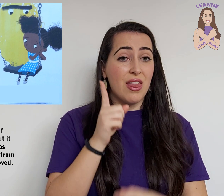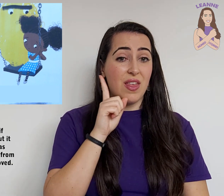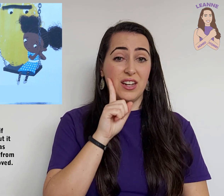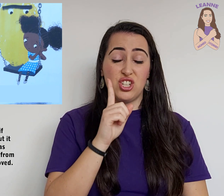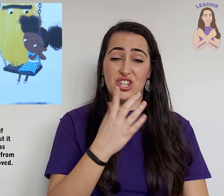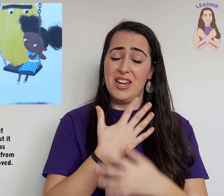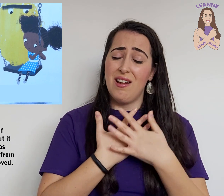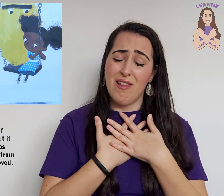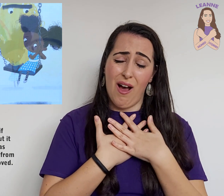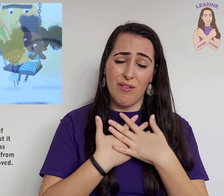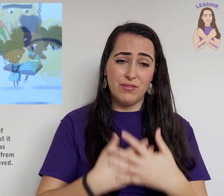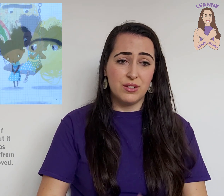that she loved.